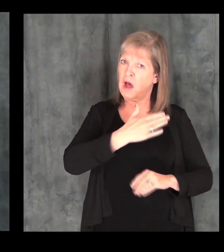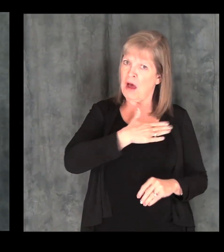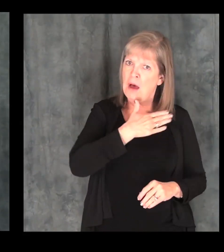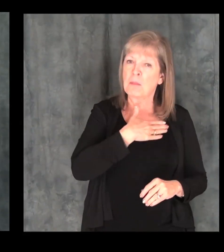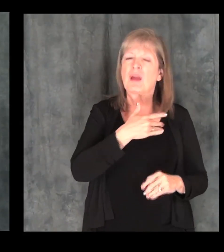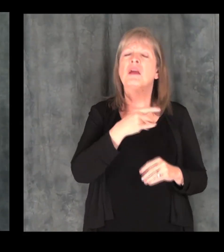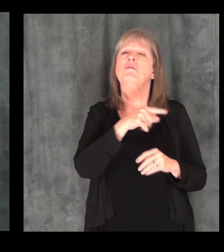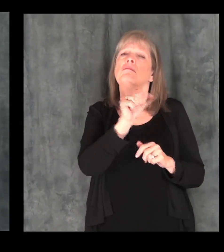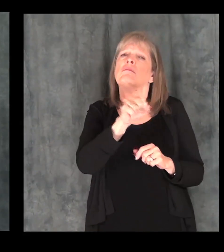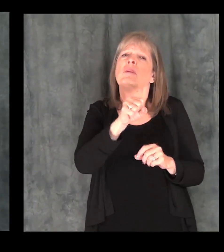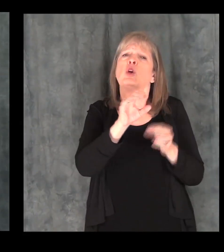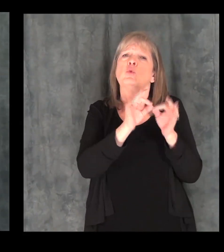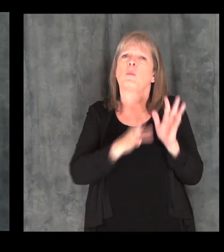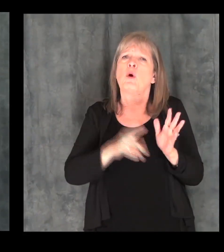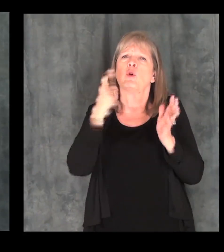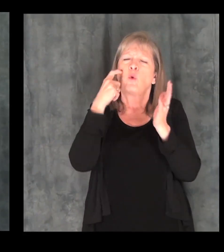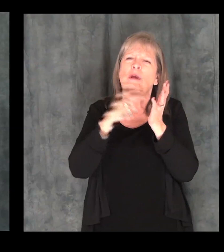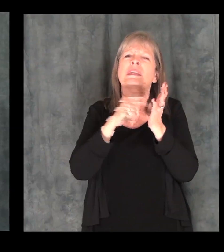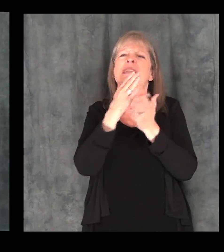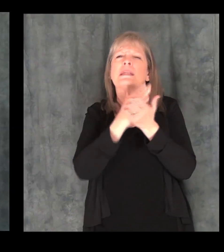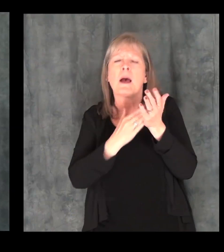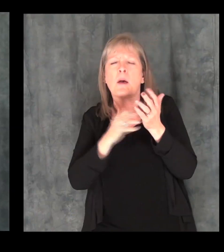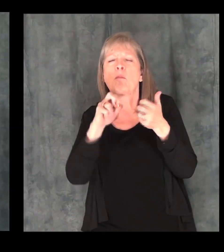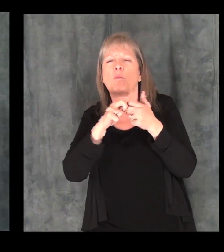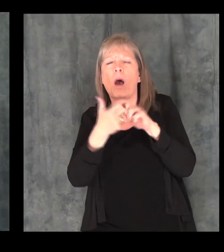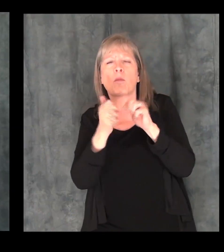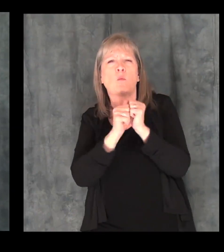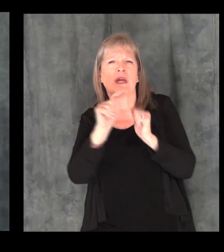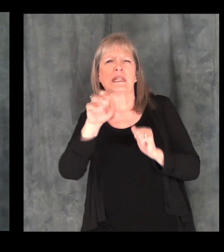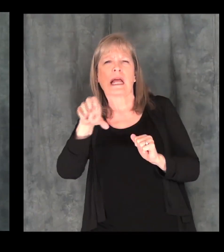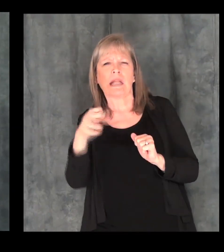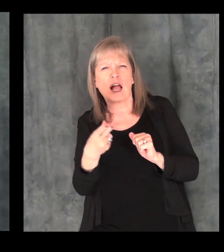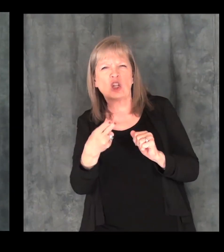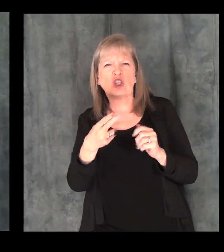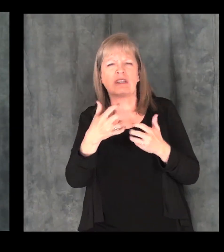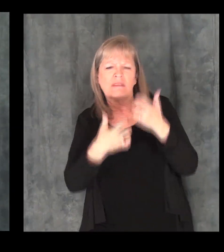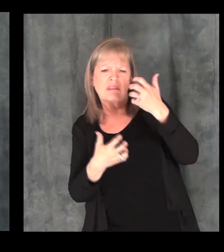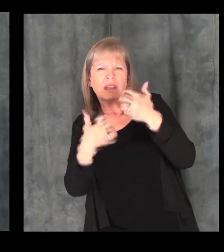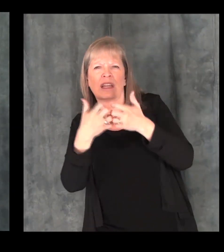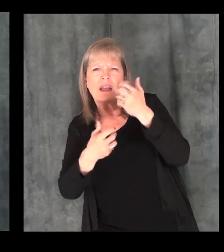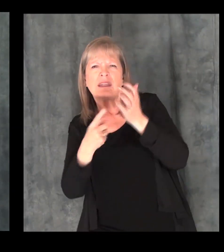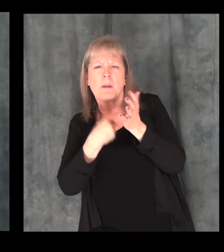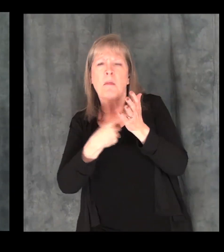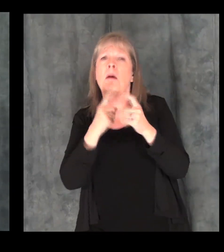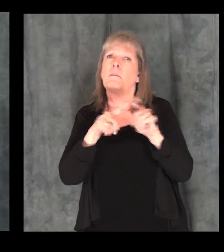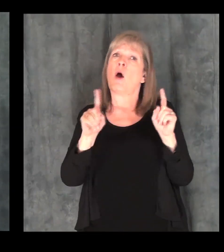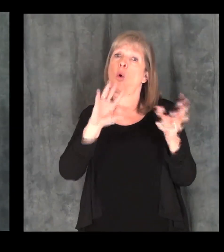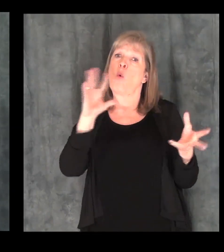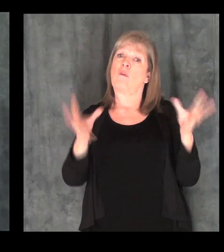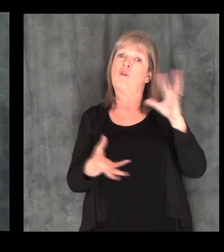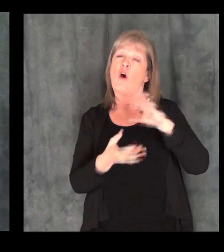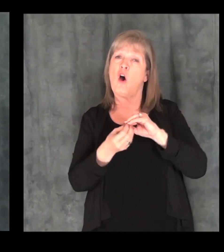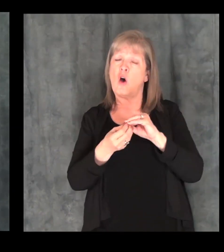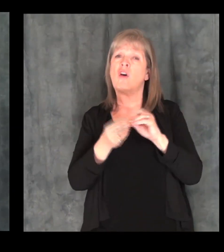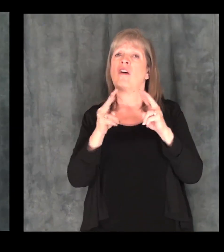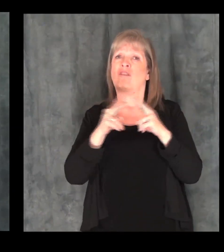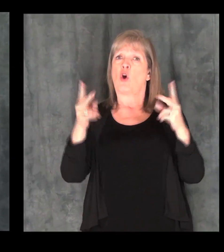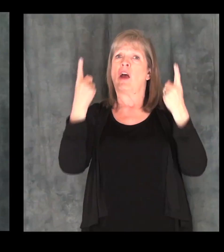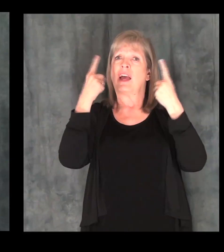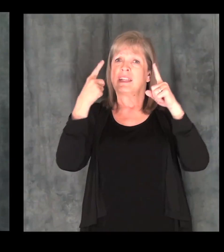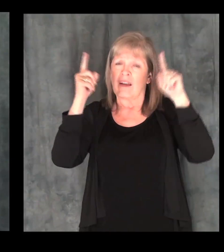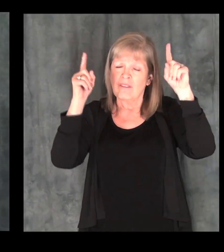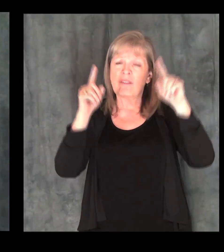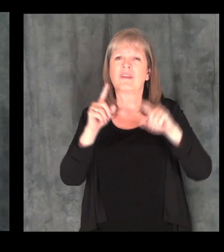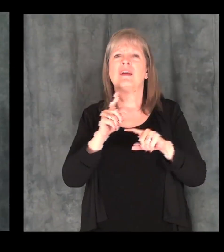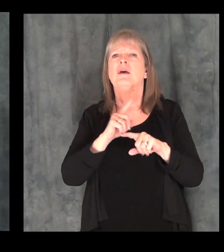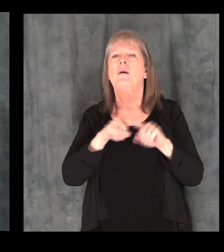some technological glitches here and there, but generally they found that the service was very effective, but it wasn't taken up much. It wasn't